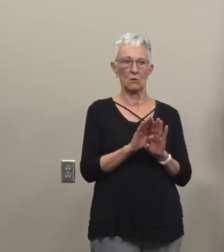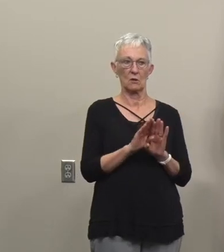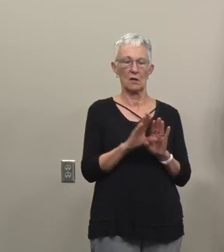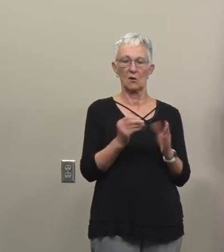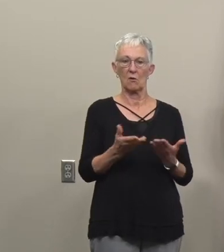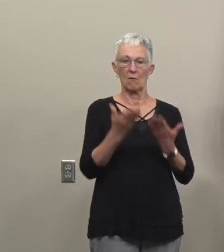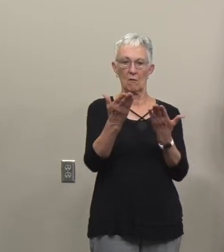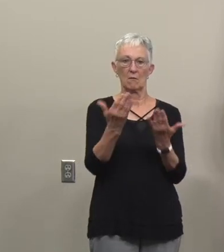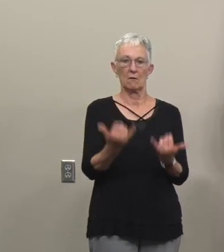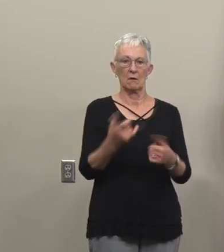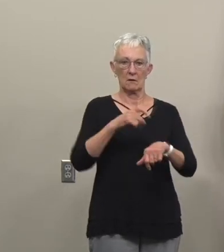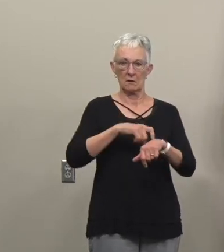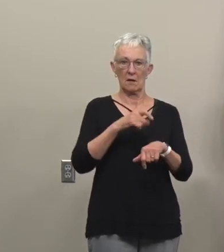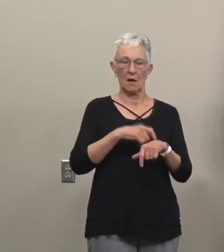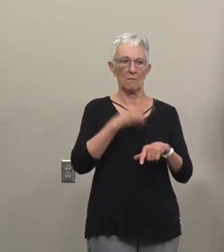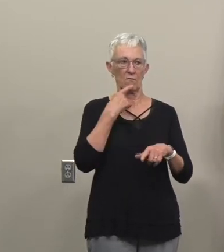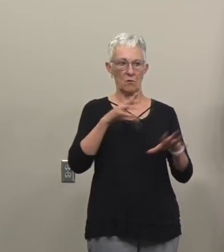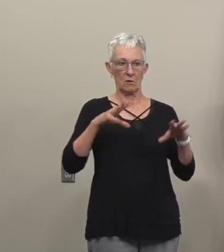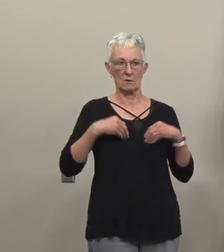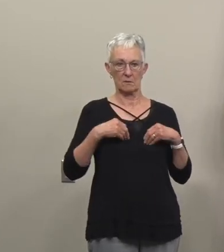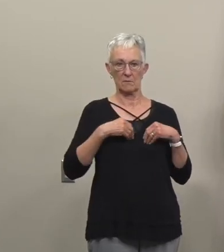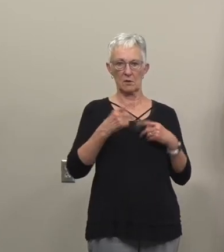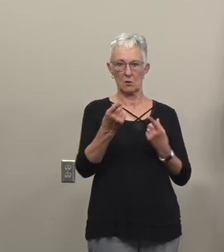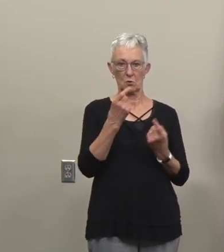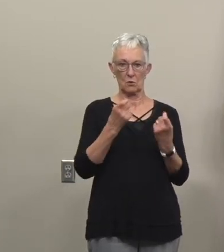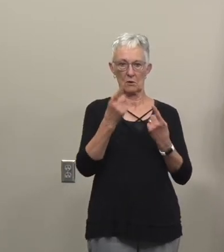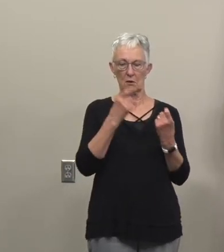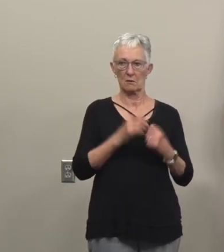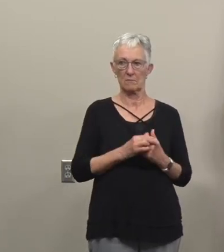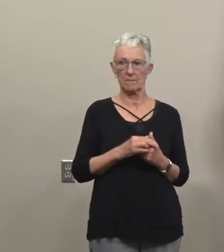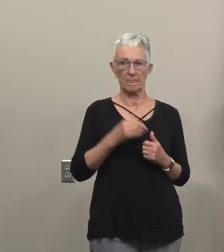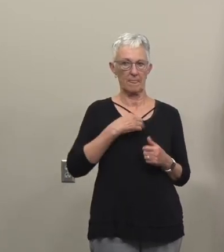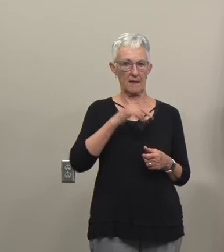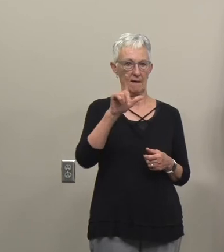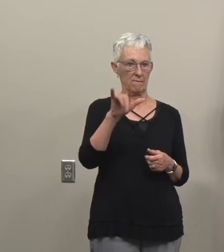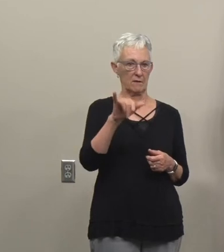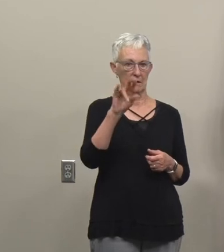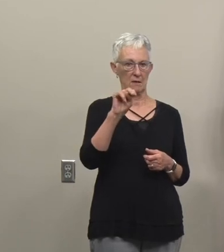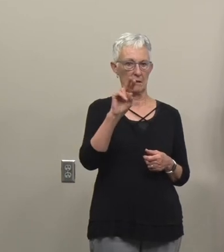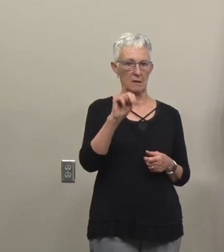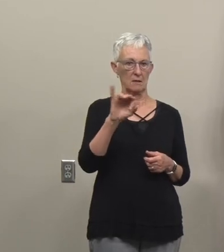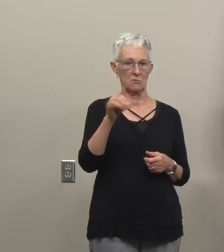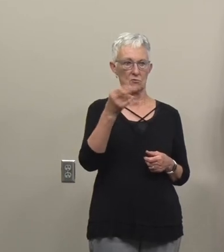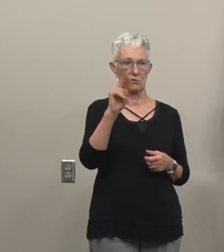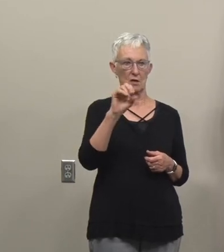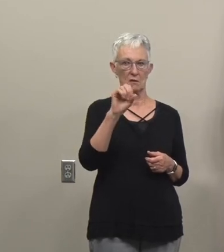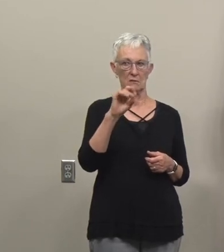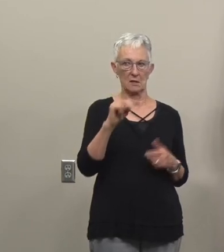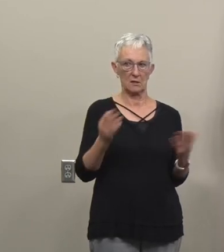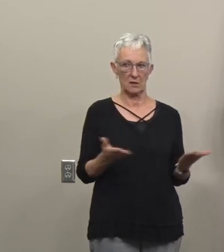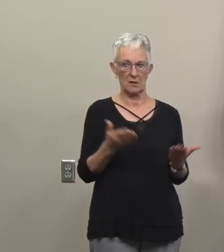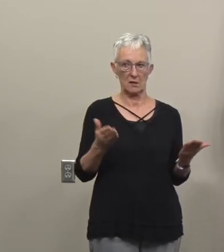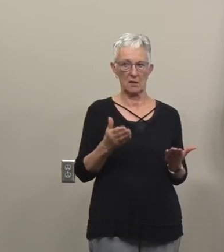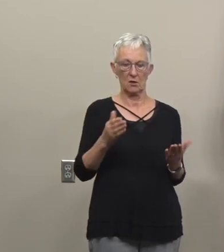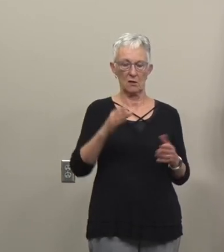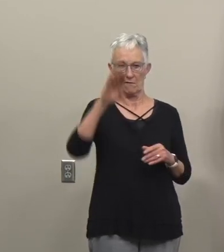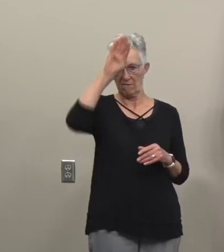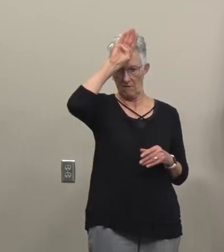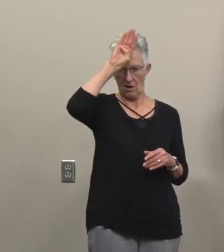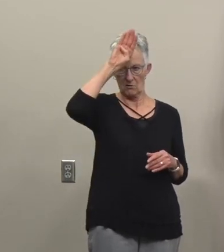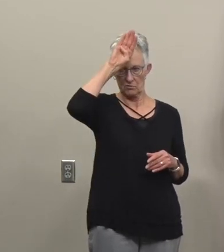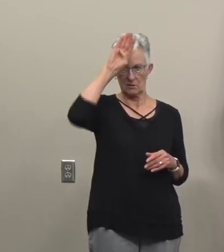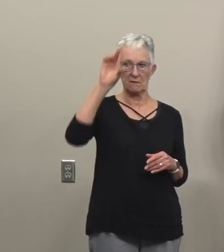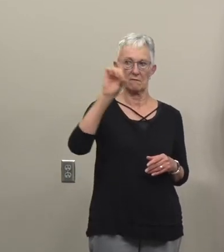up for questions. Again, we have Lynn Johnson here on the Zoom call. We have Chief Despain in the room and Health